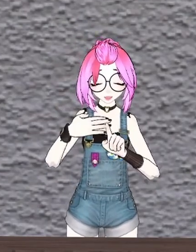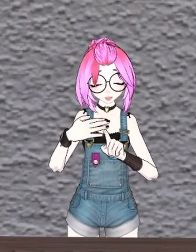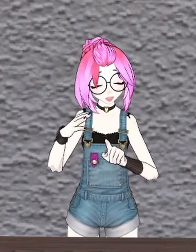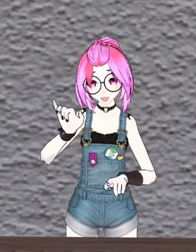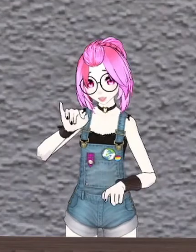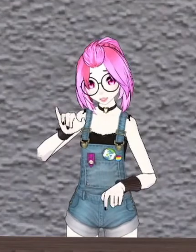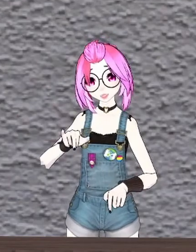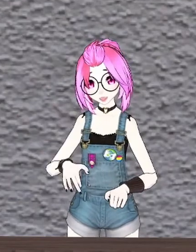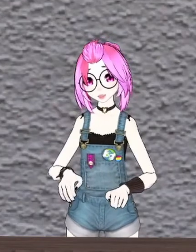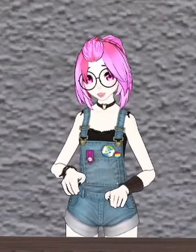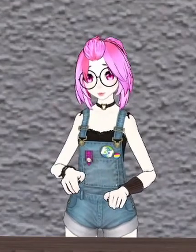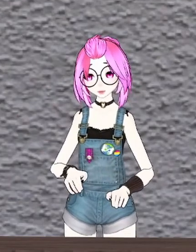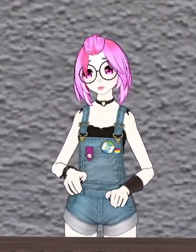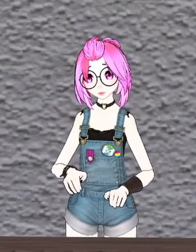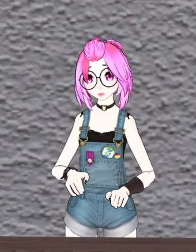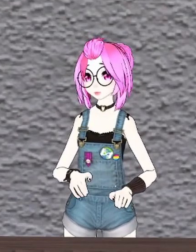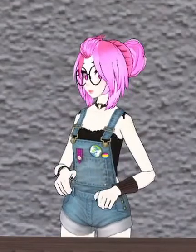or context, same exact thing. Yep.